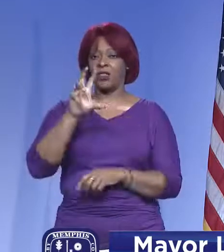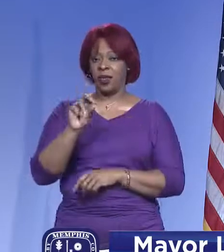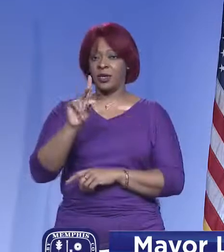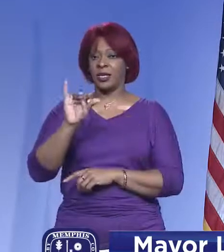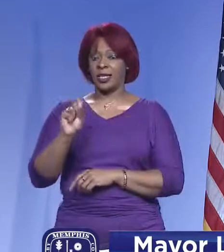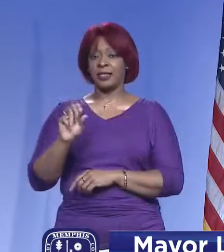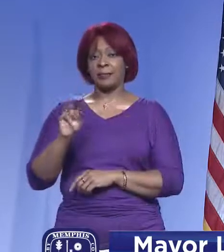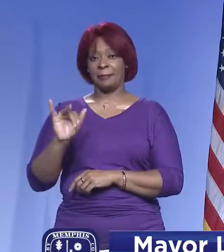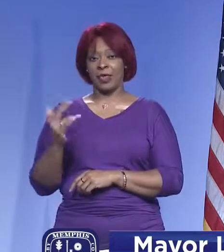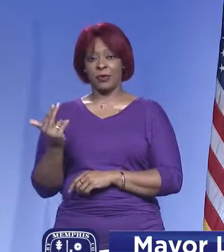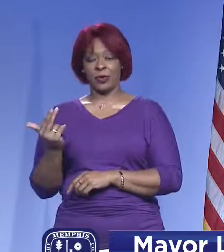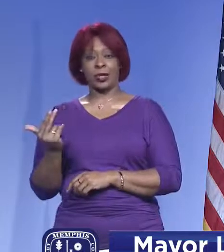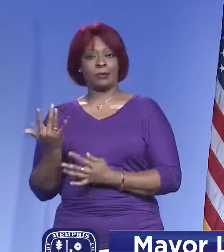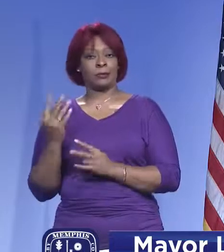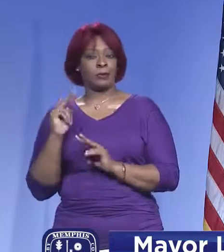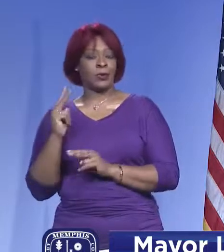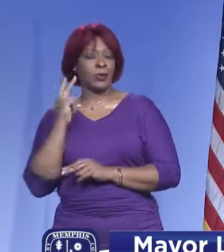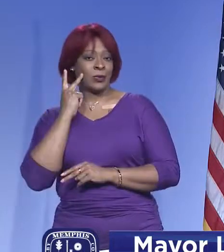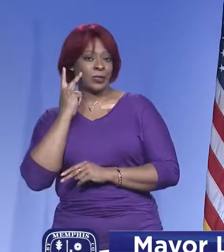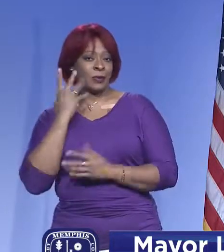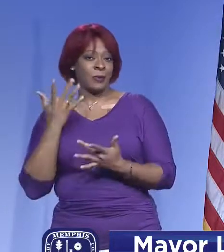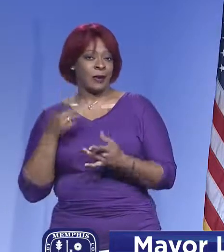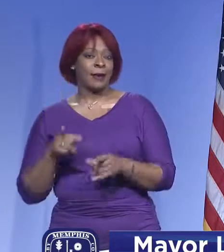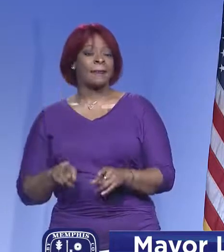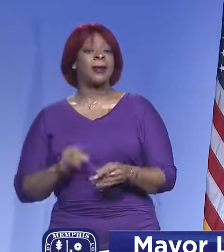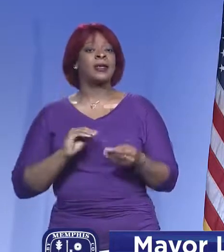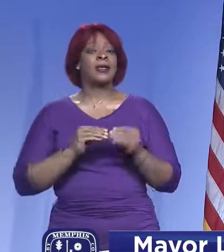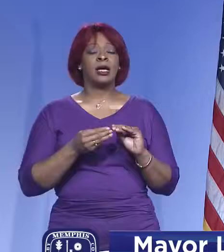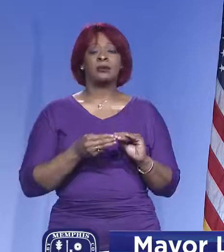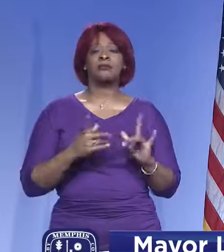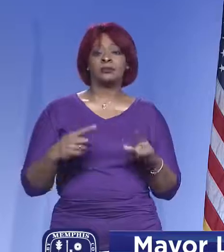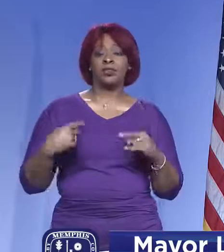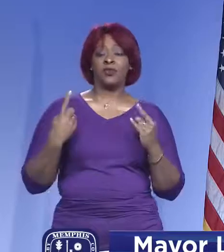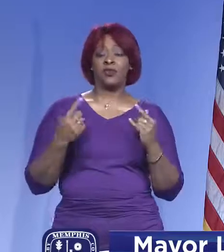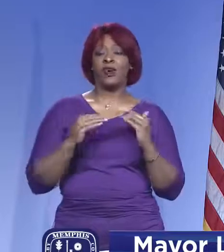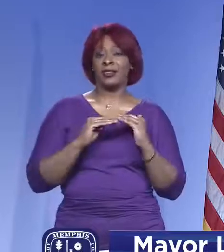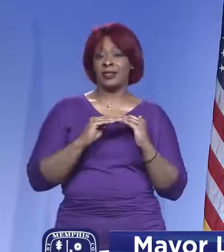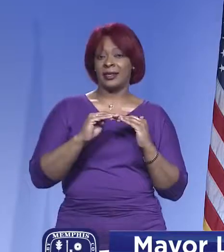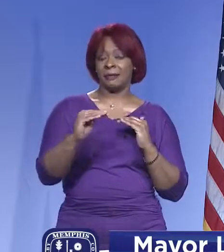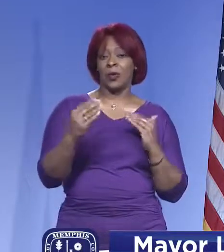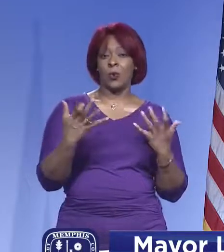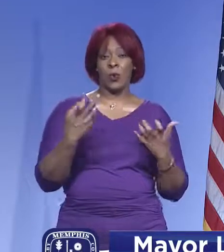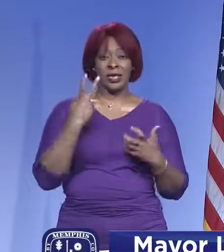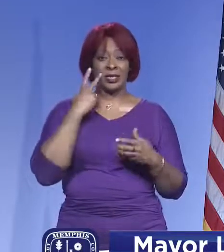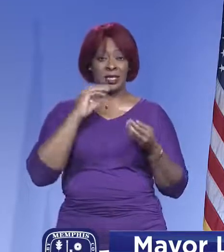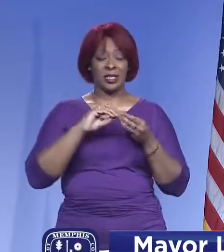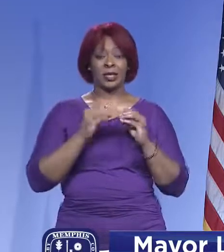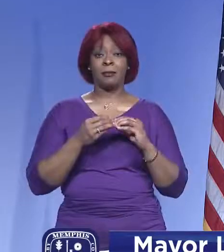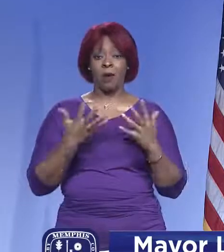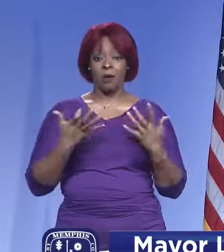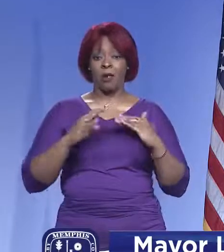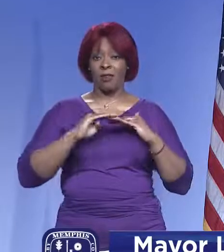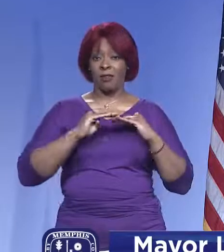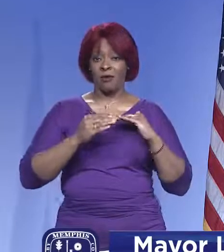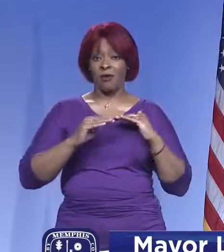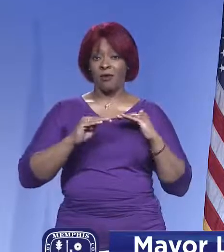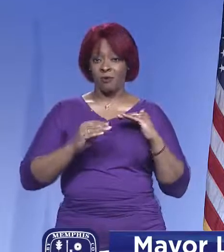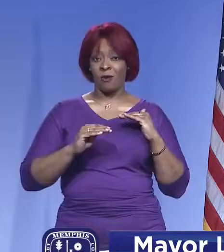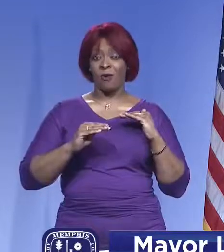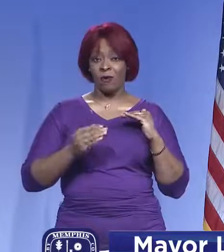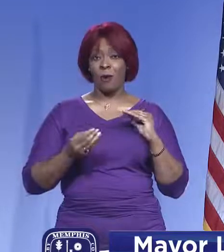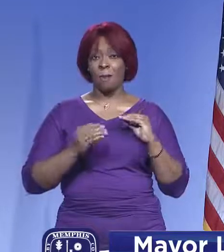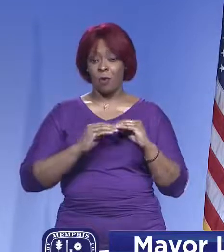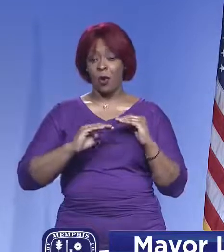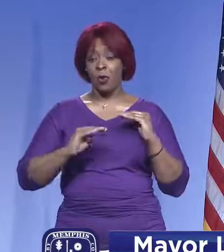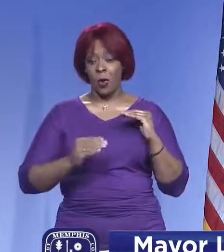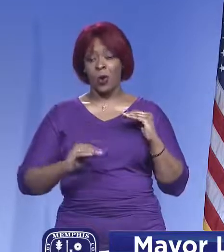May 13th. The numbers have been relatively stable, although we'd love to see them get lower and even